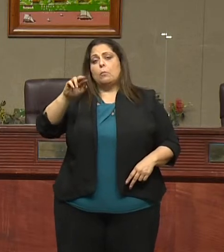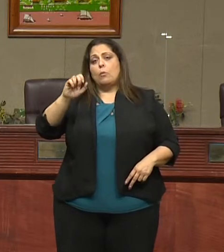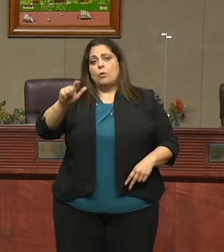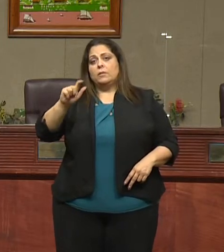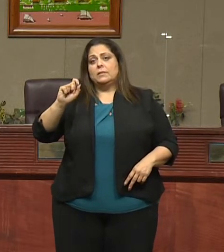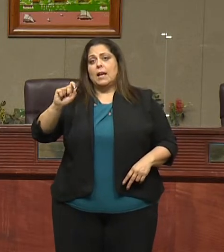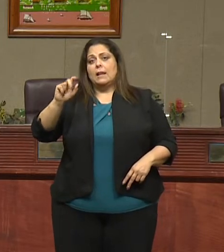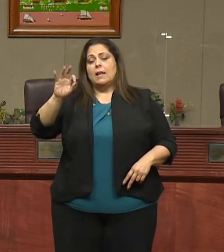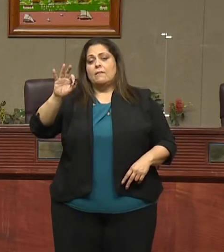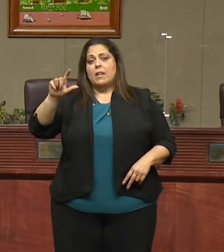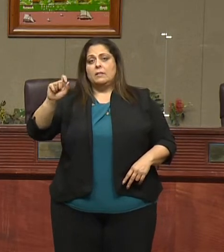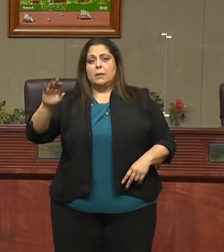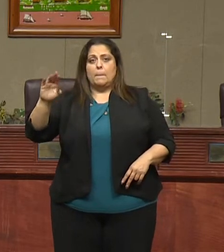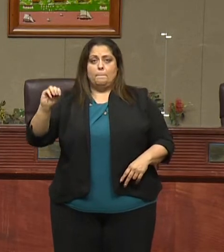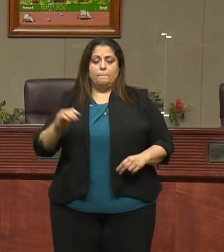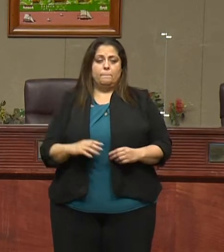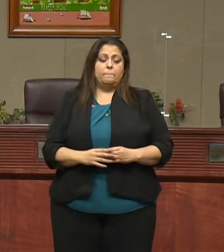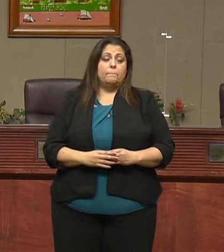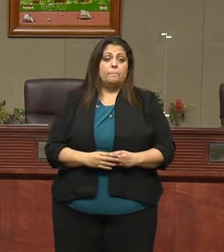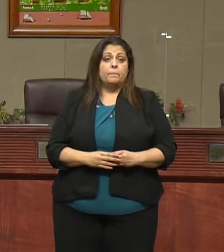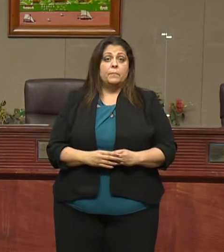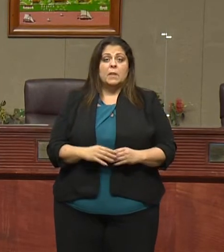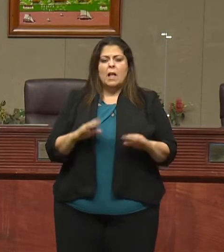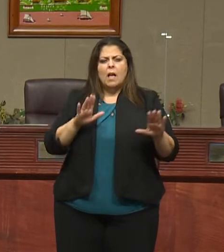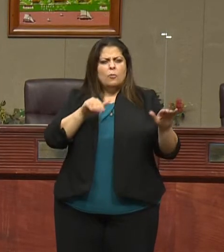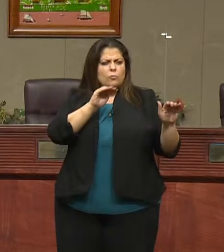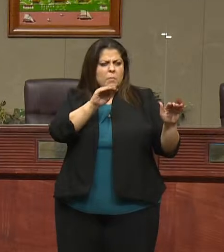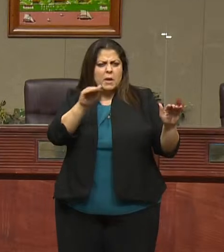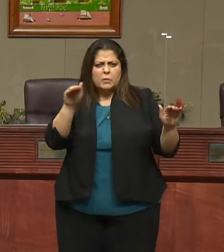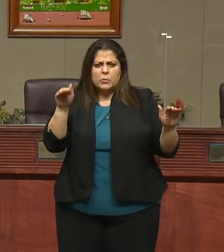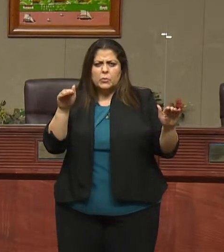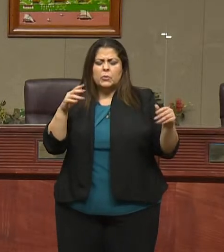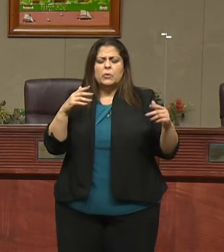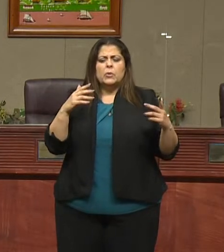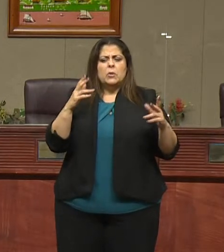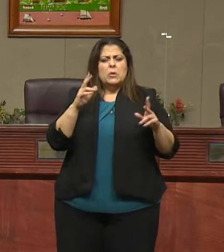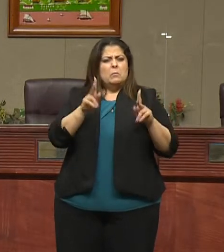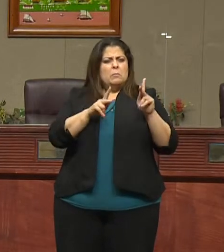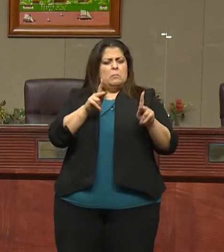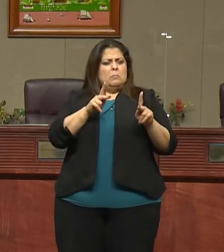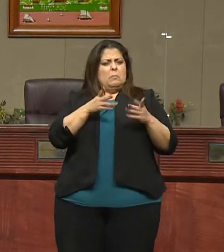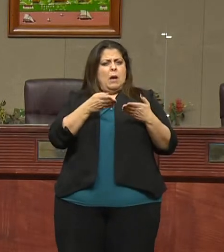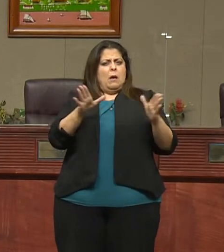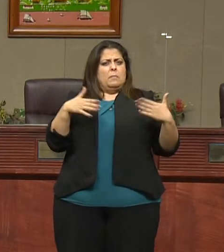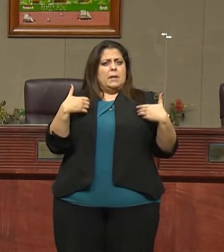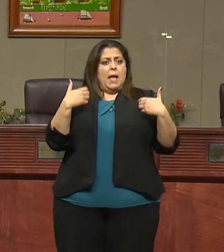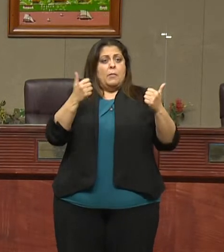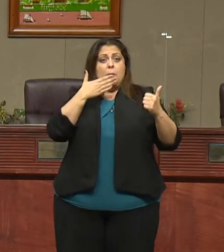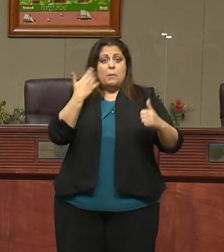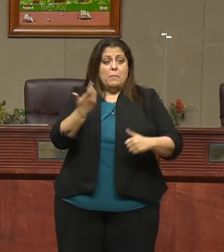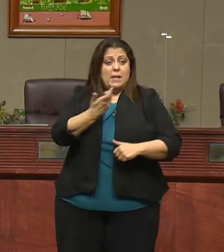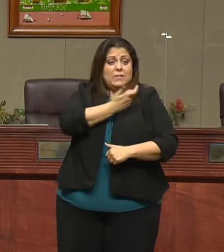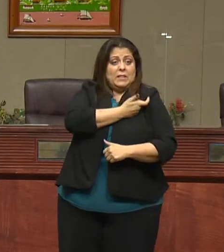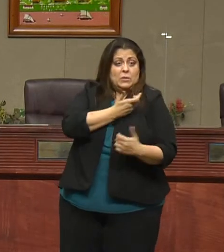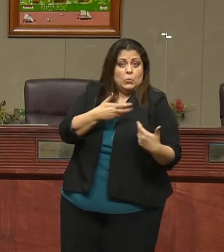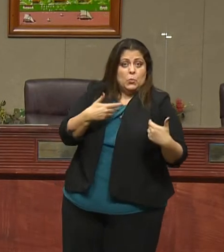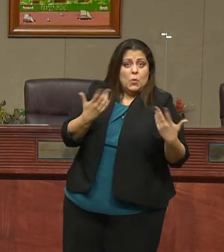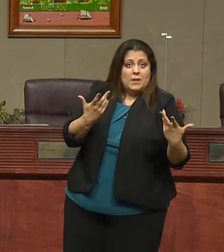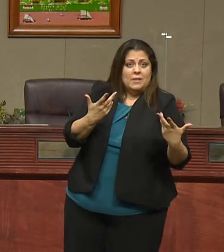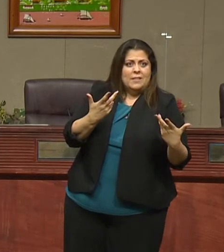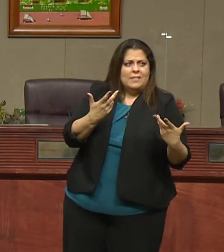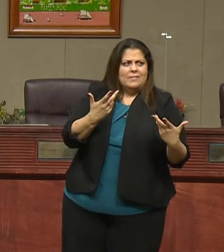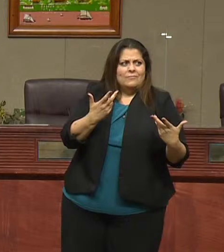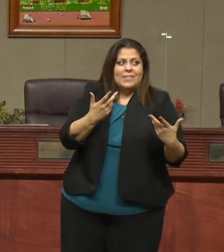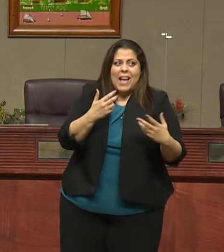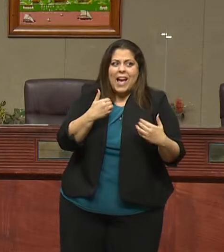www.patientportalfl.com. And a reminder from a public health standpoint, the best vaccine that you can get is the vaccine that is available to